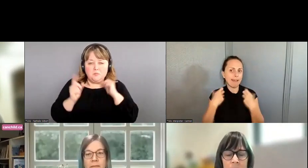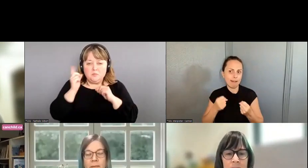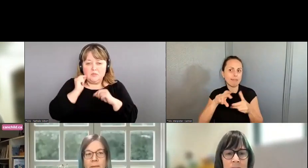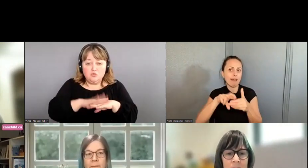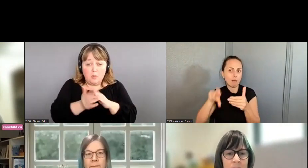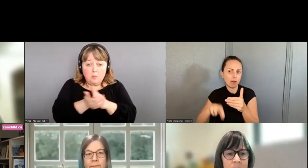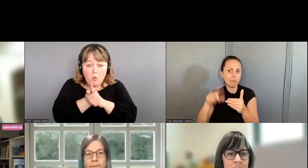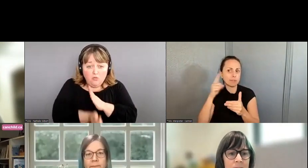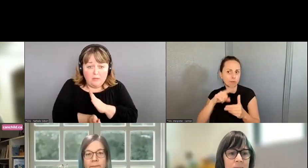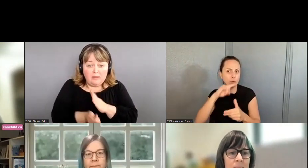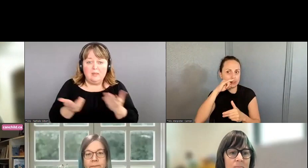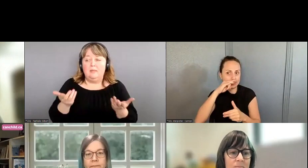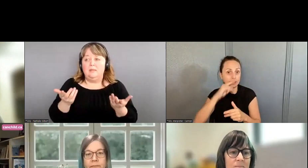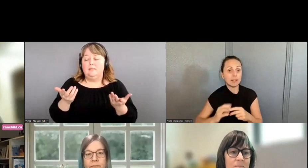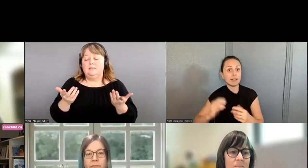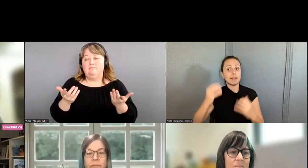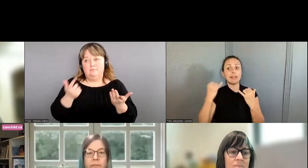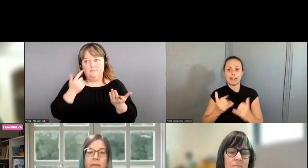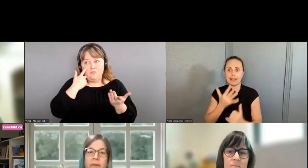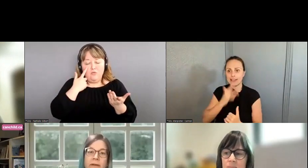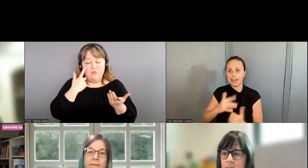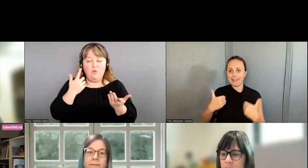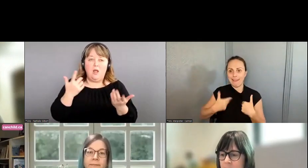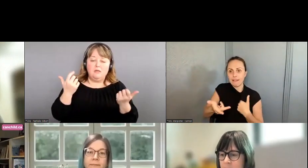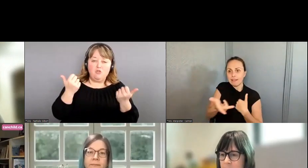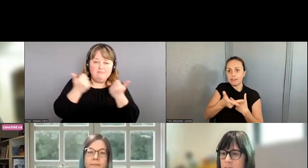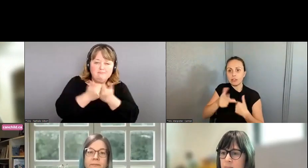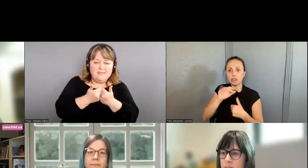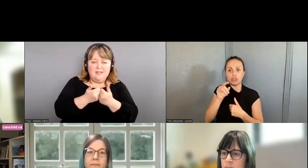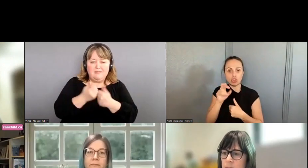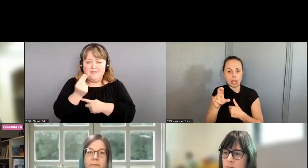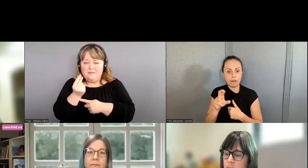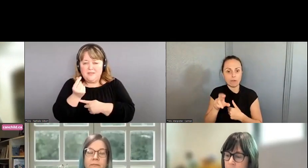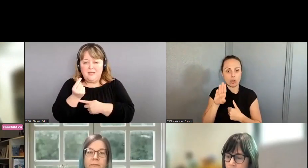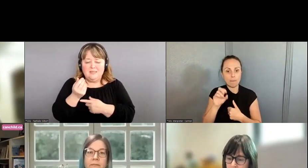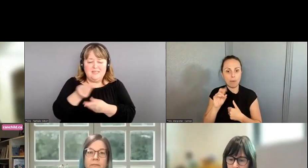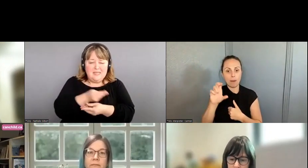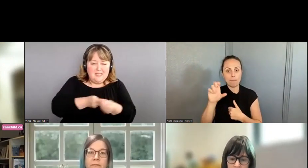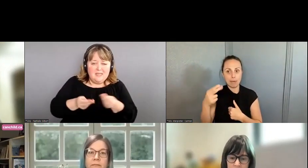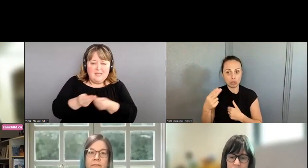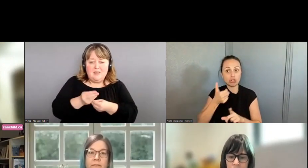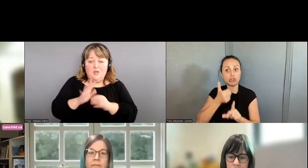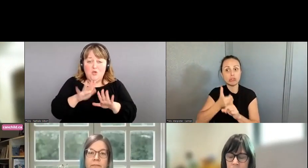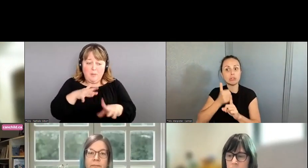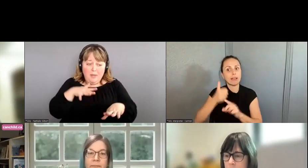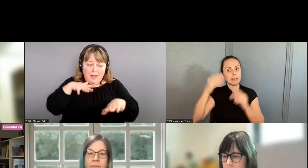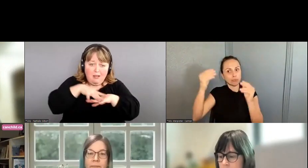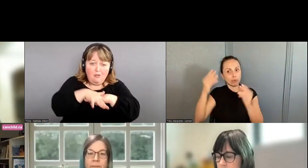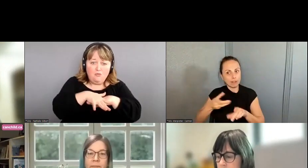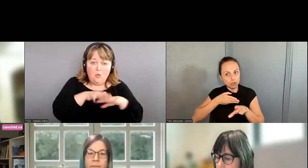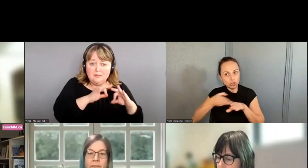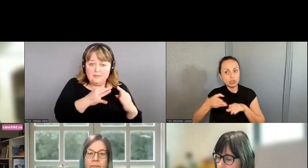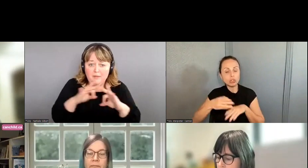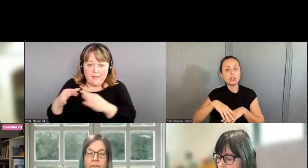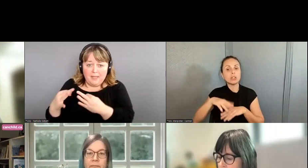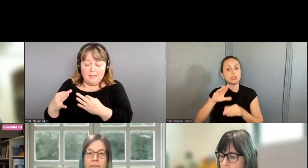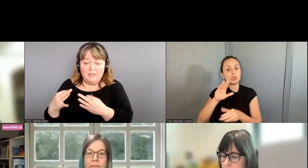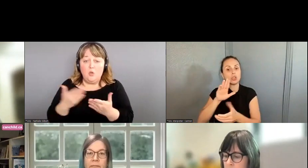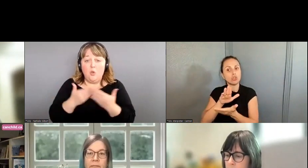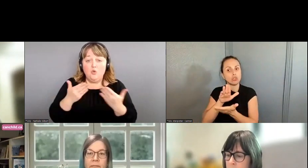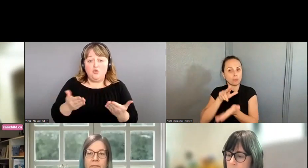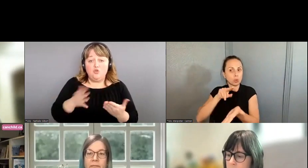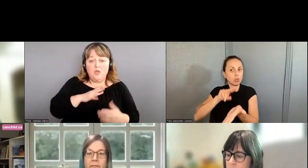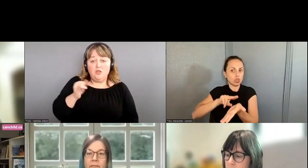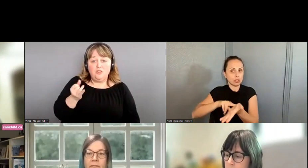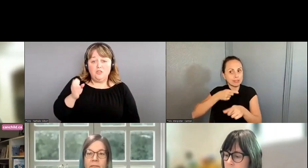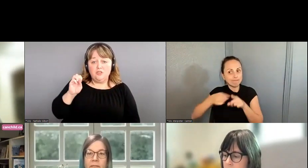outcomes. Today, we are fortunate to have with us Jennifer Bombush, who is a professor at the School of Nursing at the University of